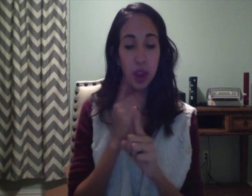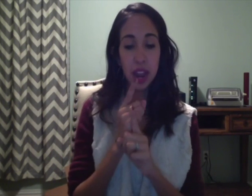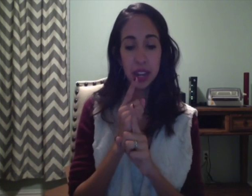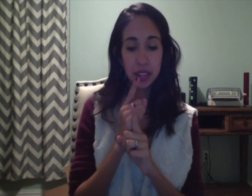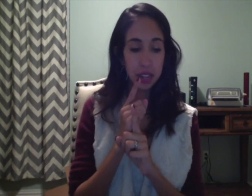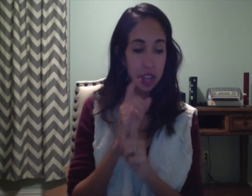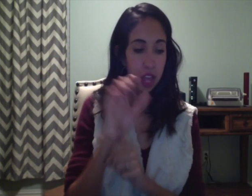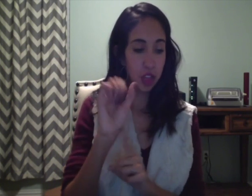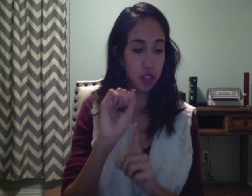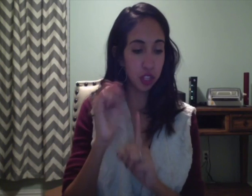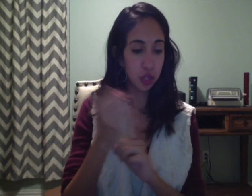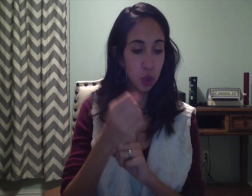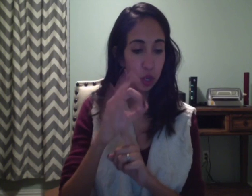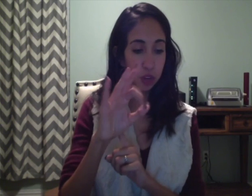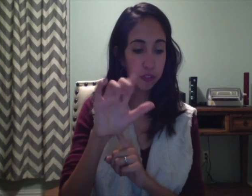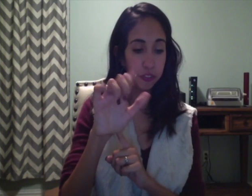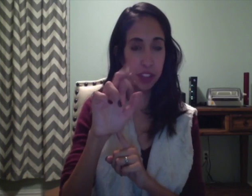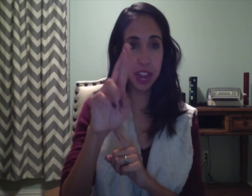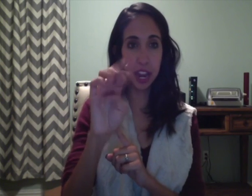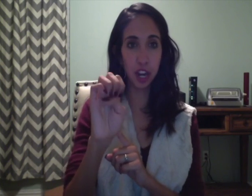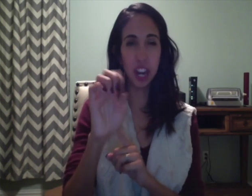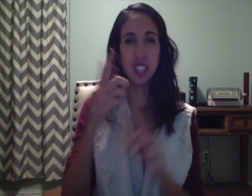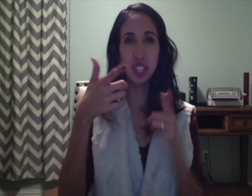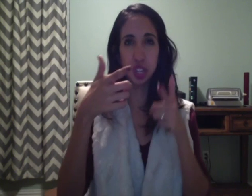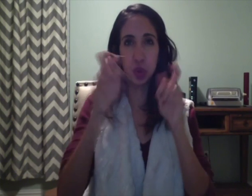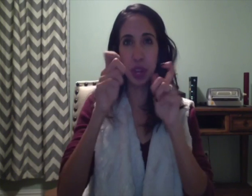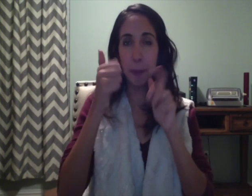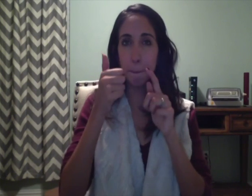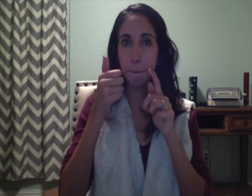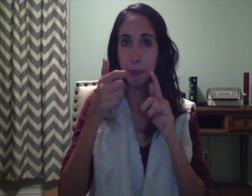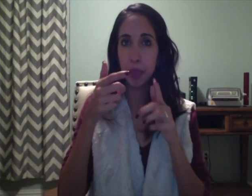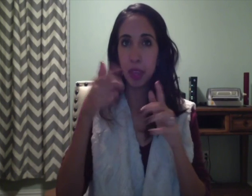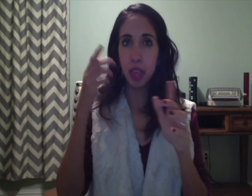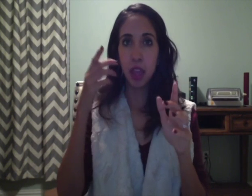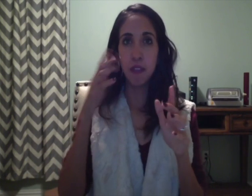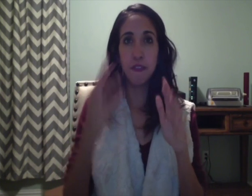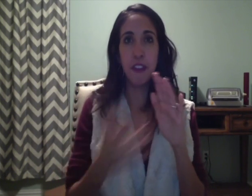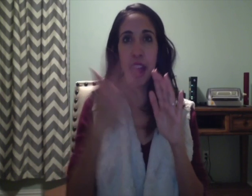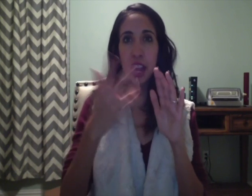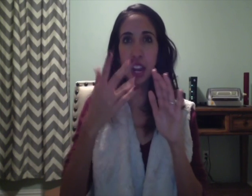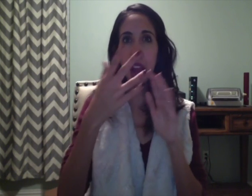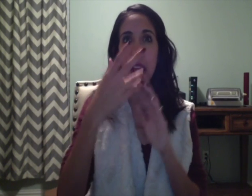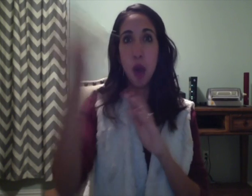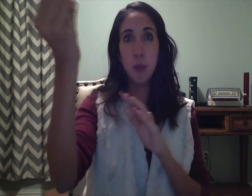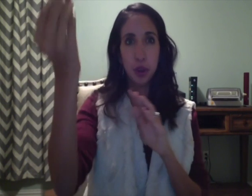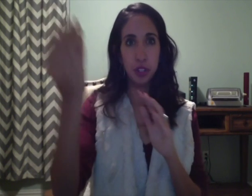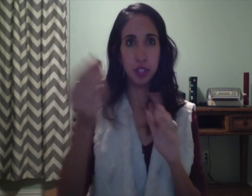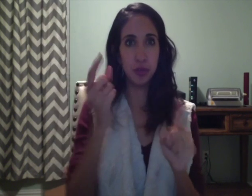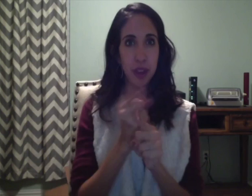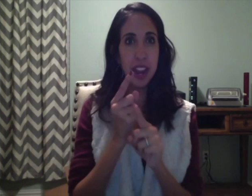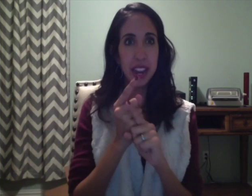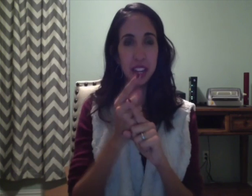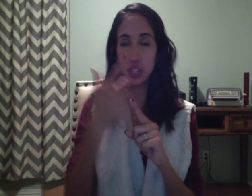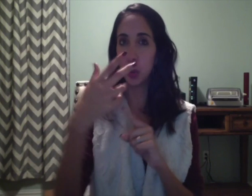Right. The solar flare is just a quick fire outburst, right? It just